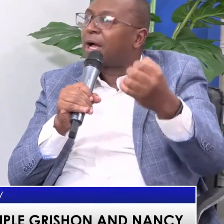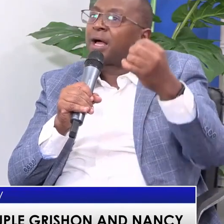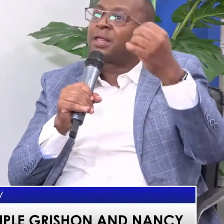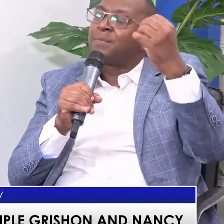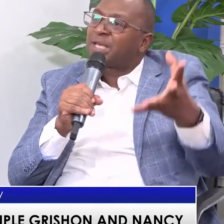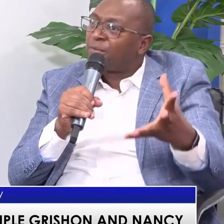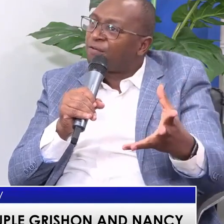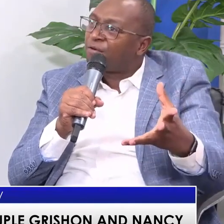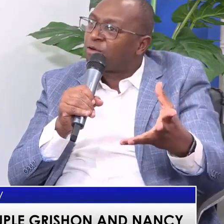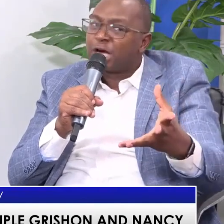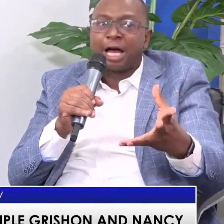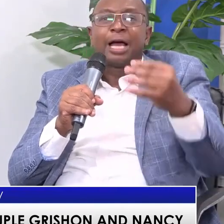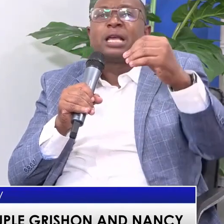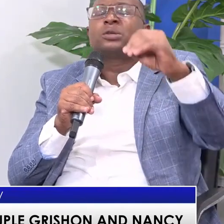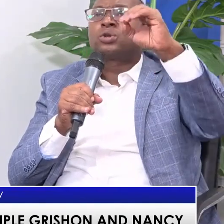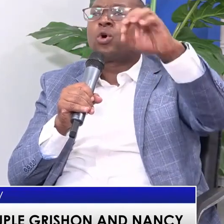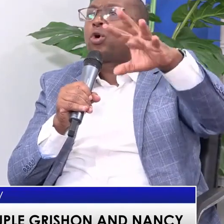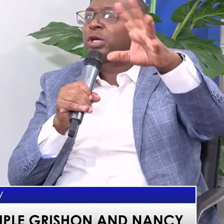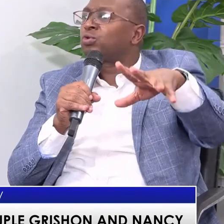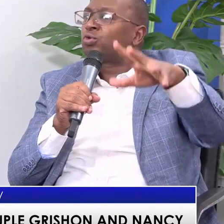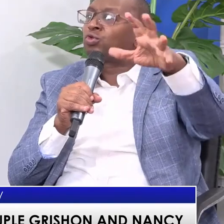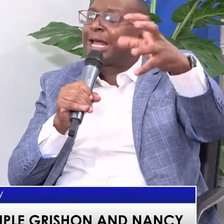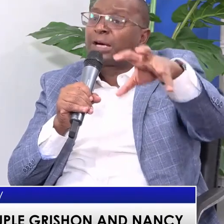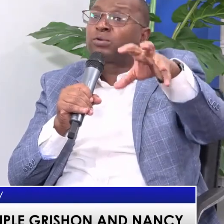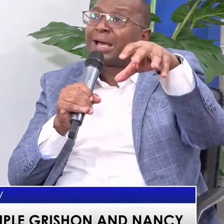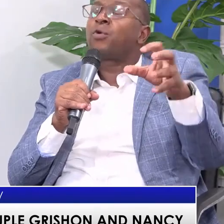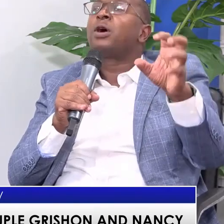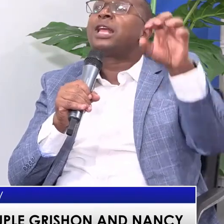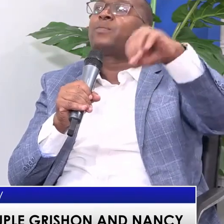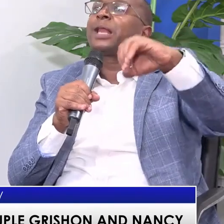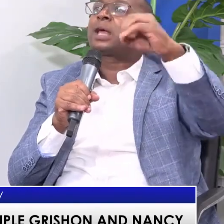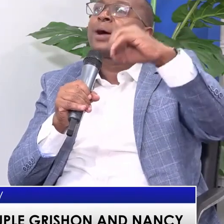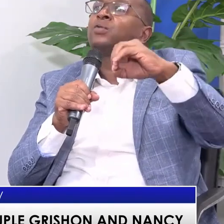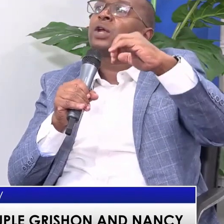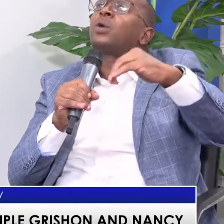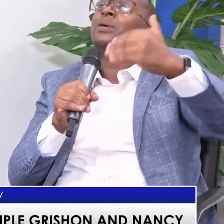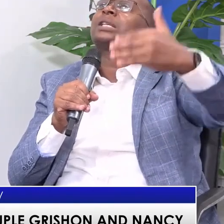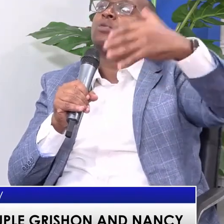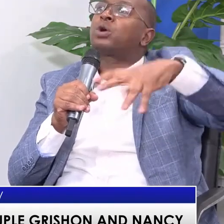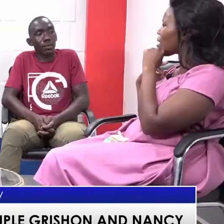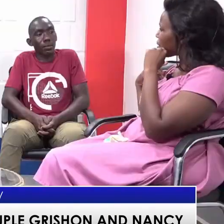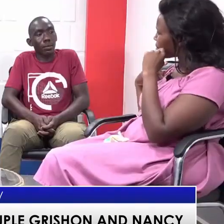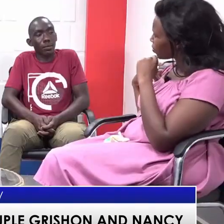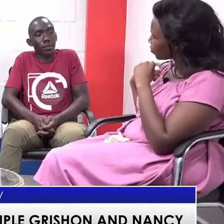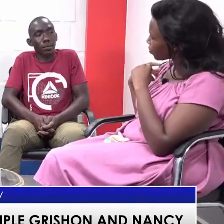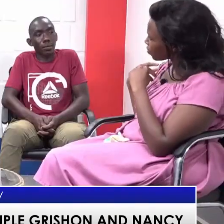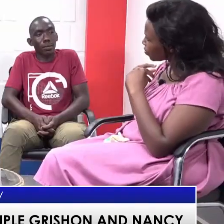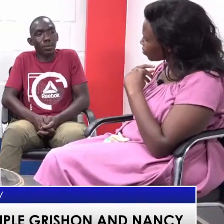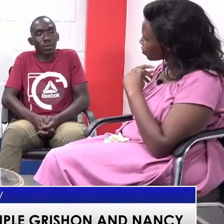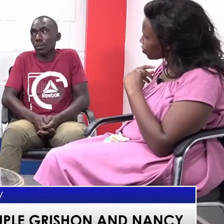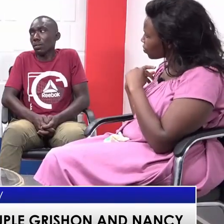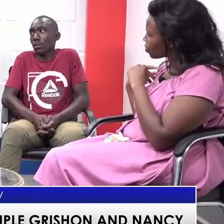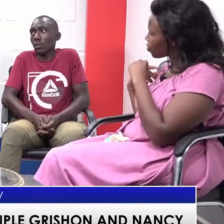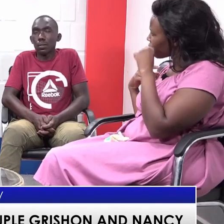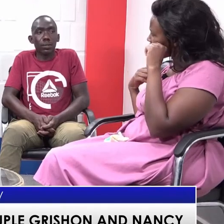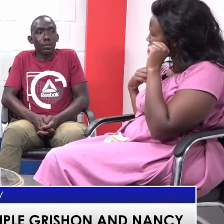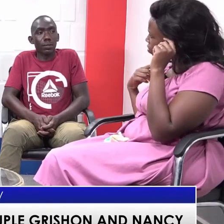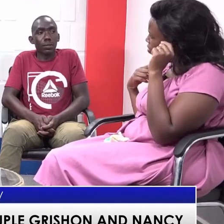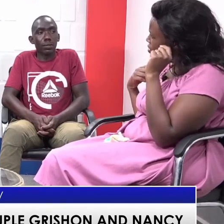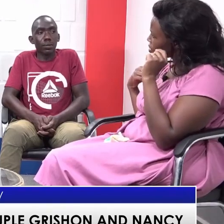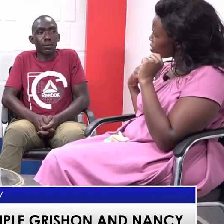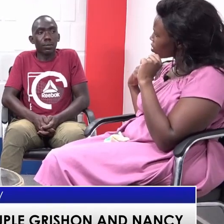do, before clients wetu waende pahali, and that's when we travel a lot. Mimi na Sarah, maybe either na watoto, we